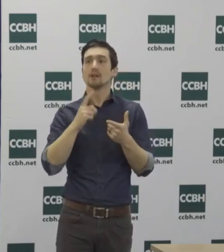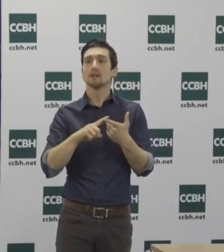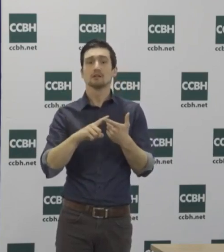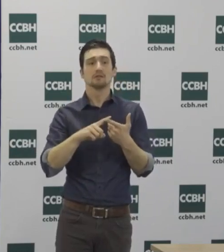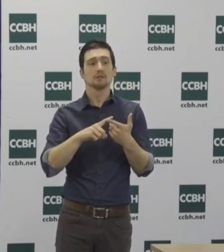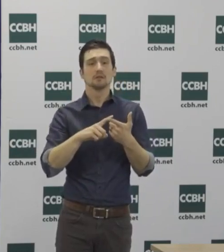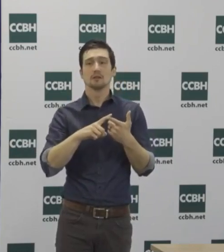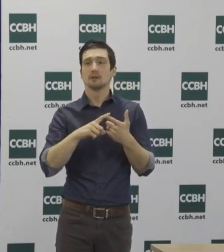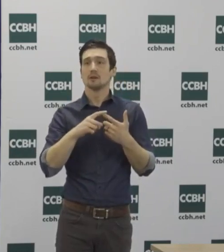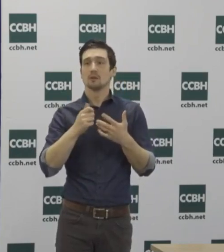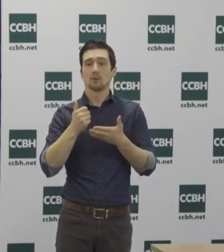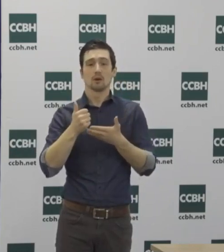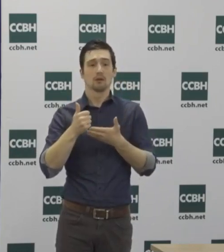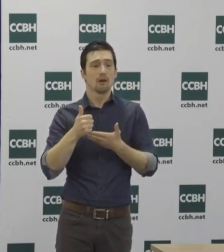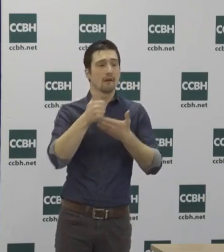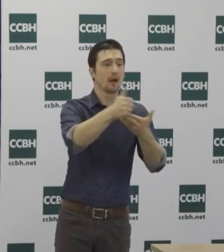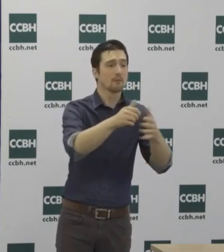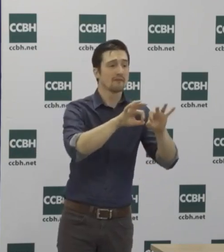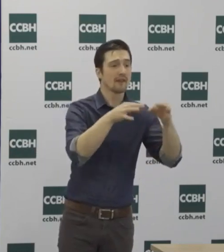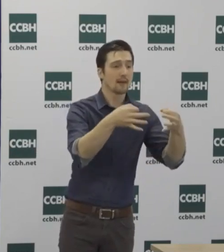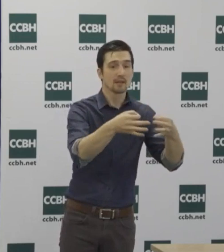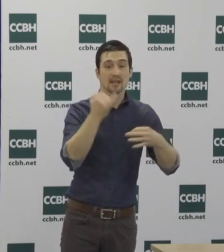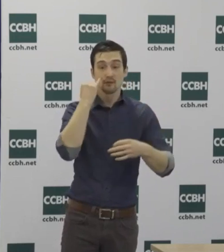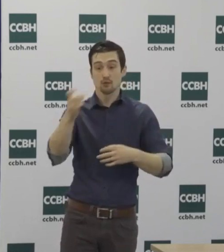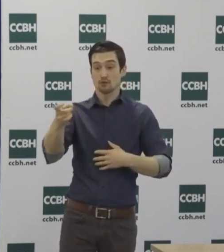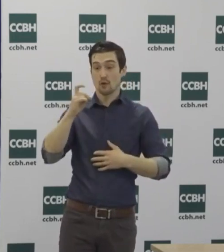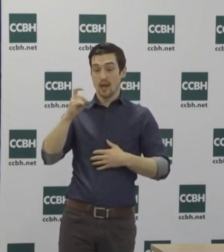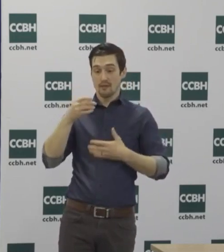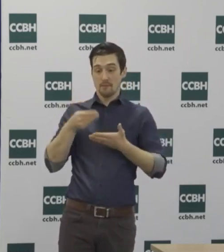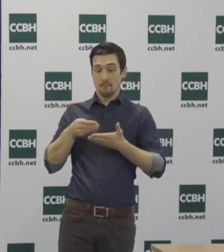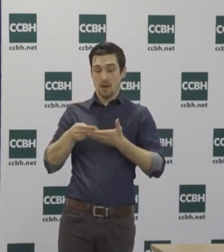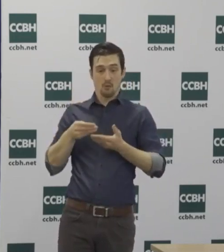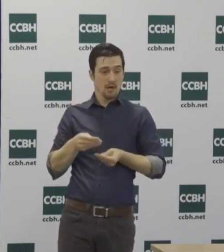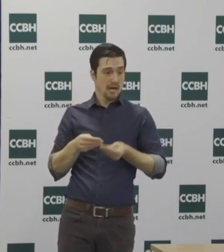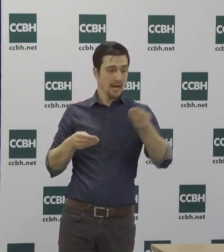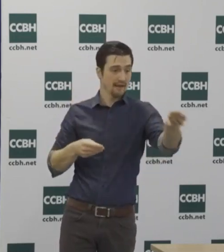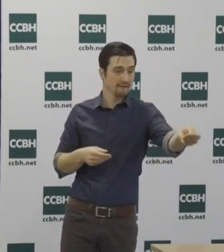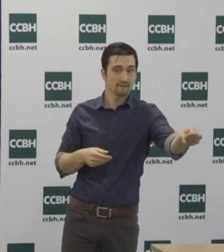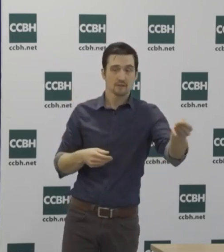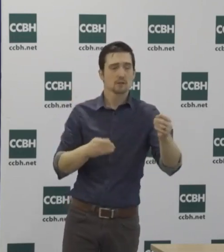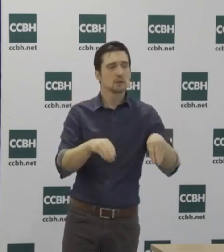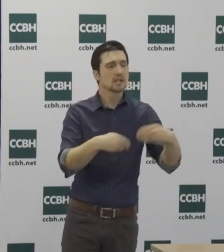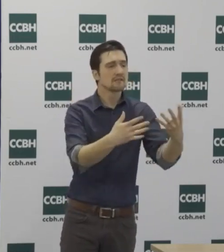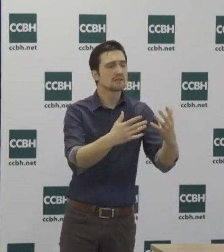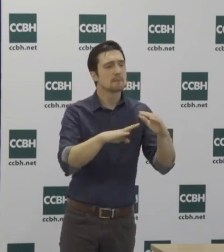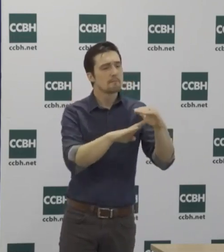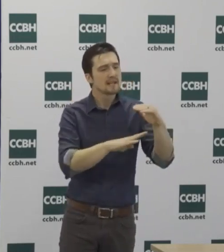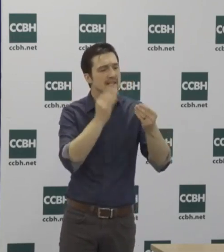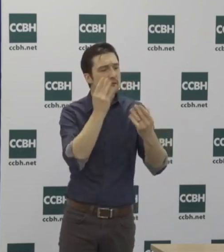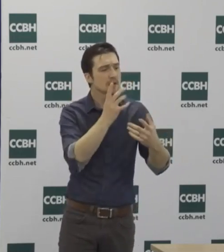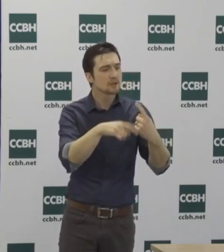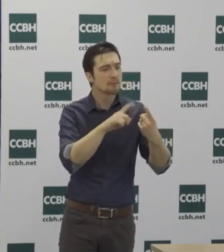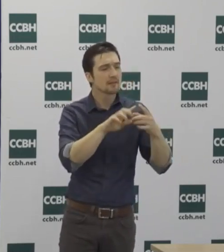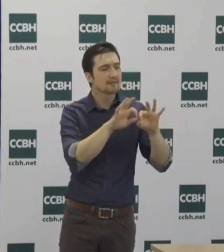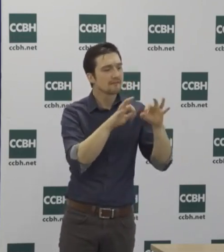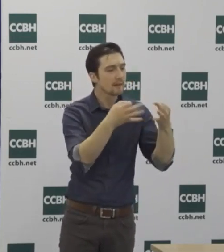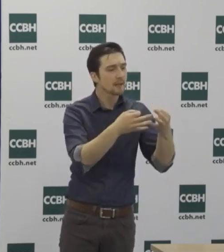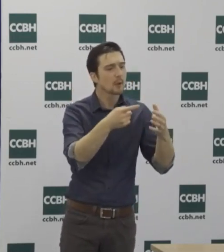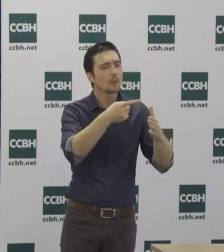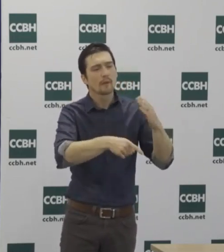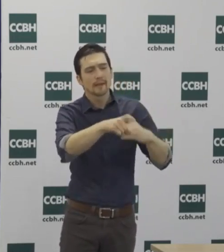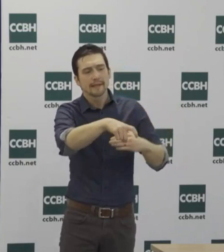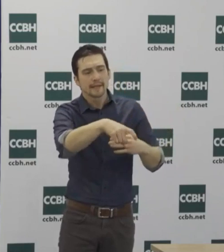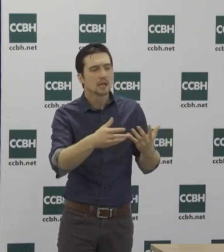by the DCFS, the Children and Family Services. DCFS will give the donor some basic information about the family and what they